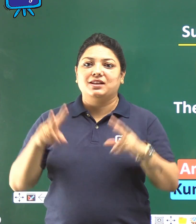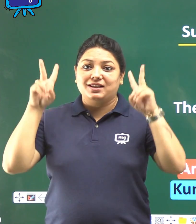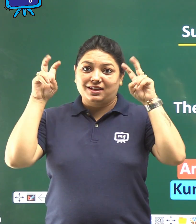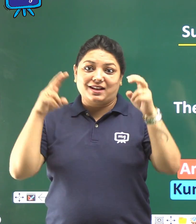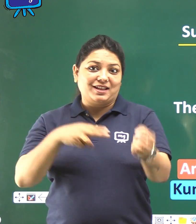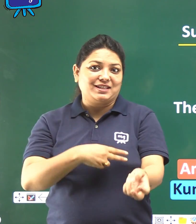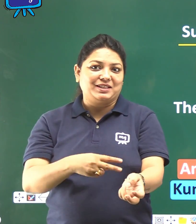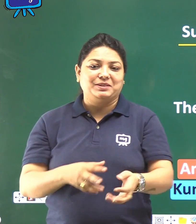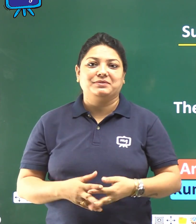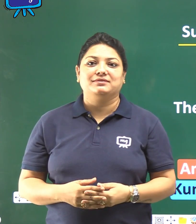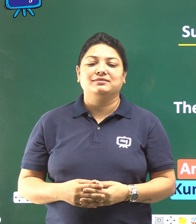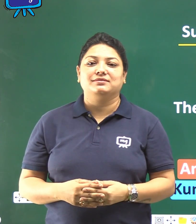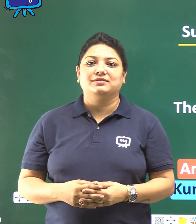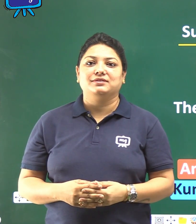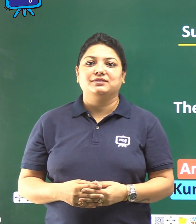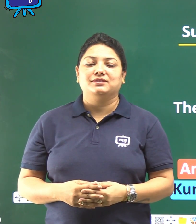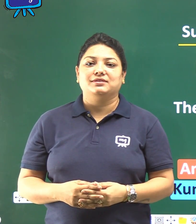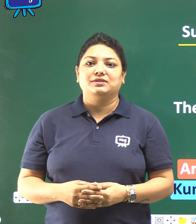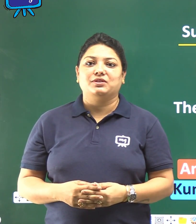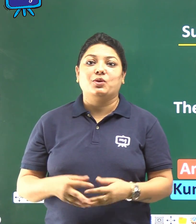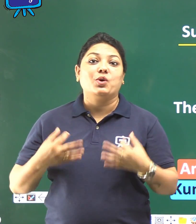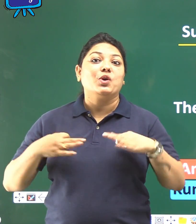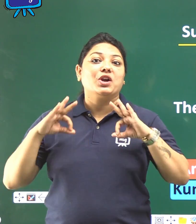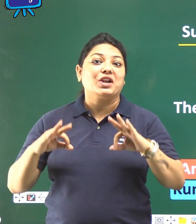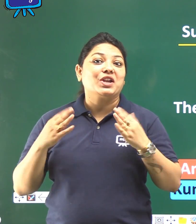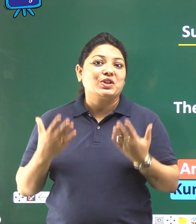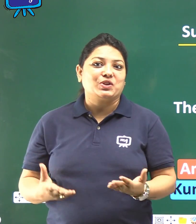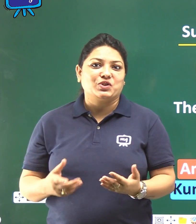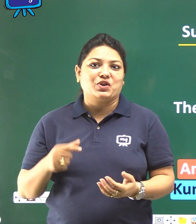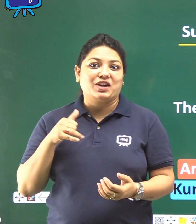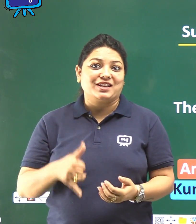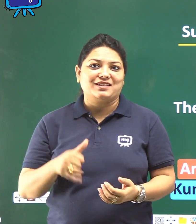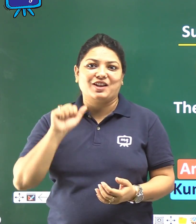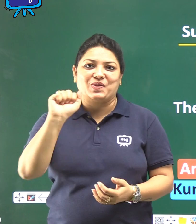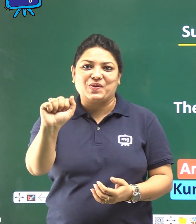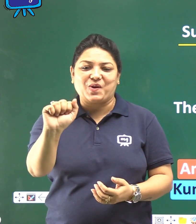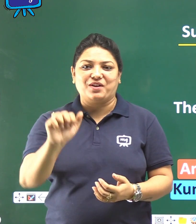lesson name is The Choice is Yours.